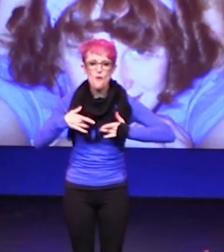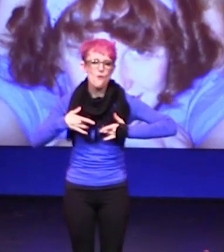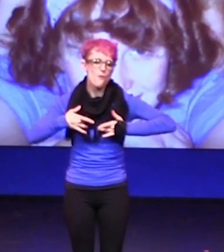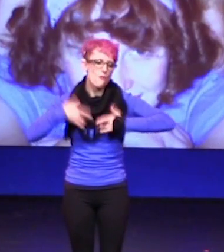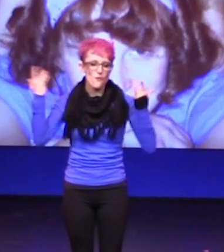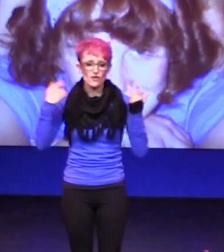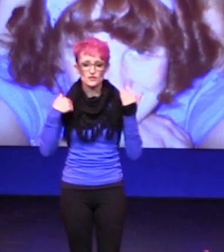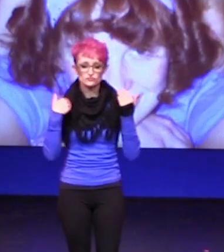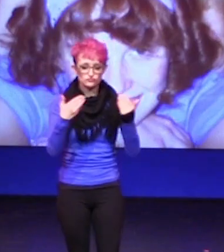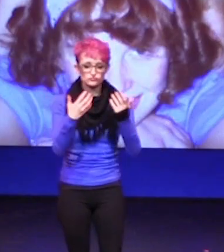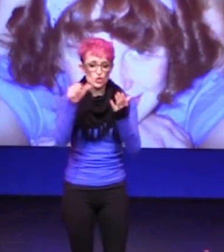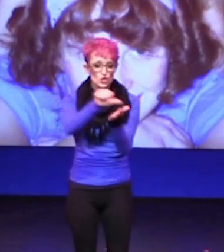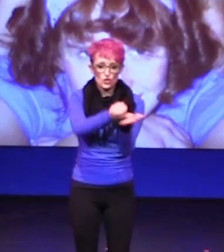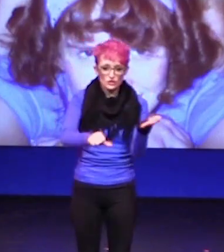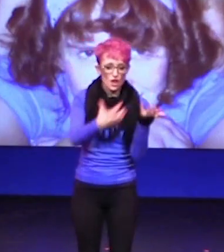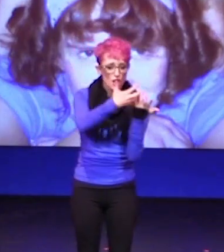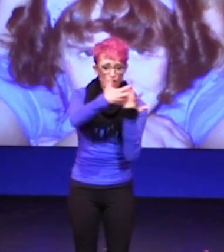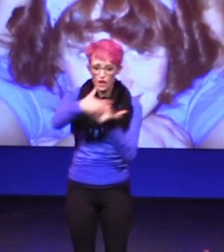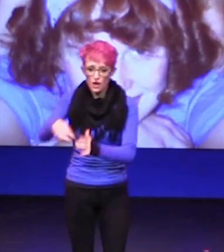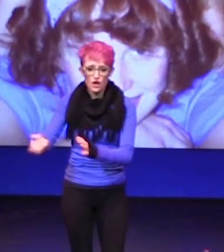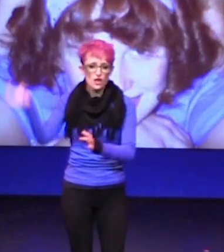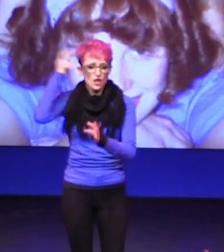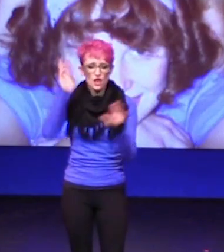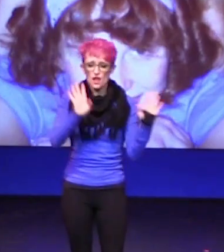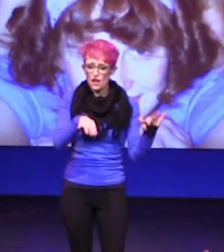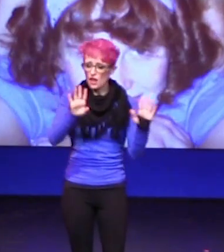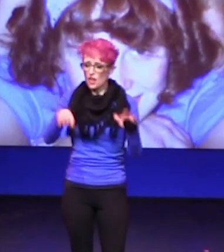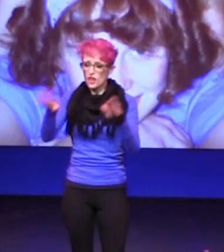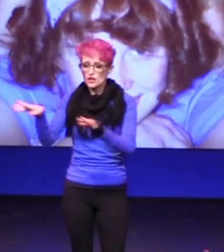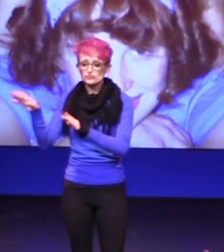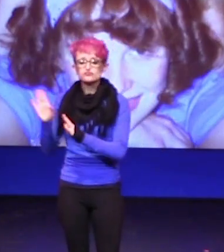me, they decided to give me my cochlear implant. So I went in, got my surgery,